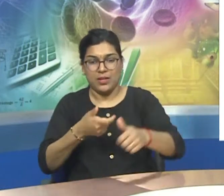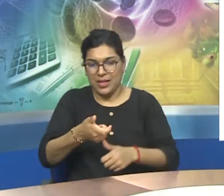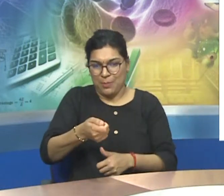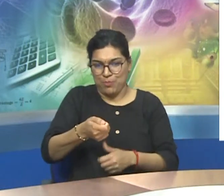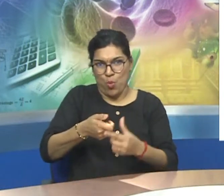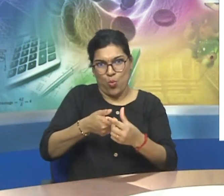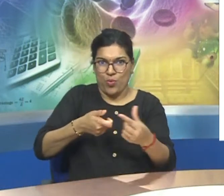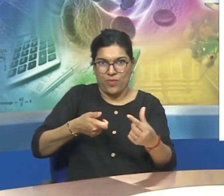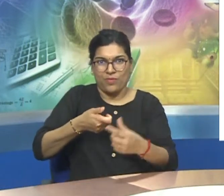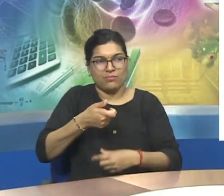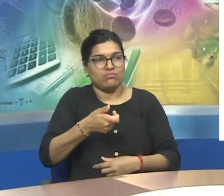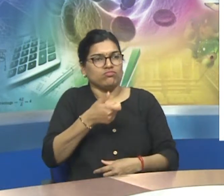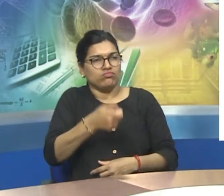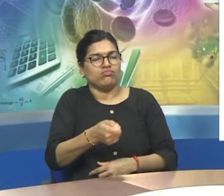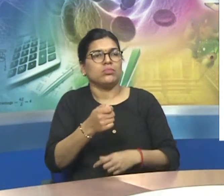become modern and slim.